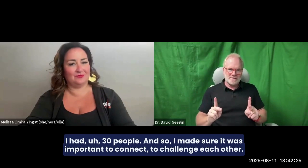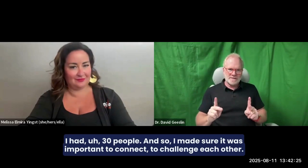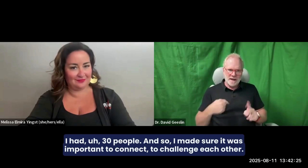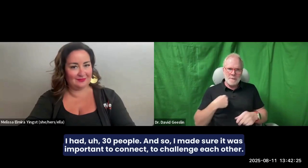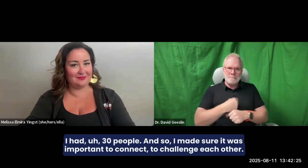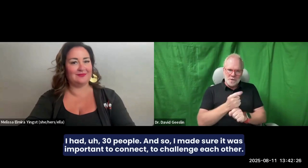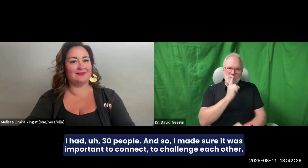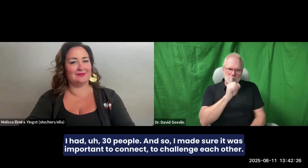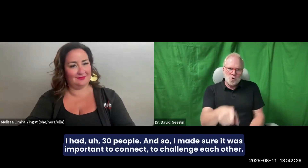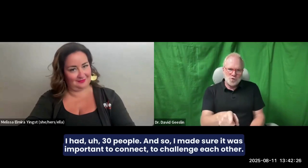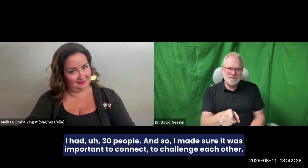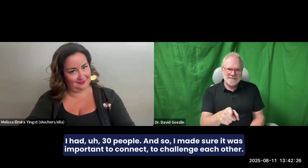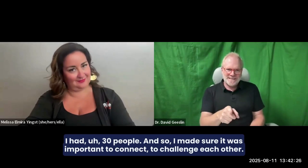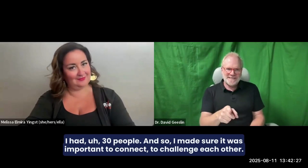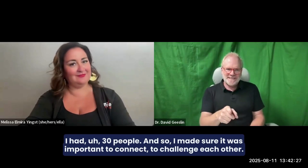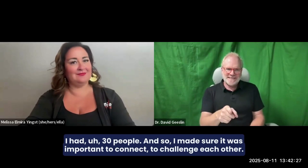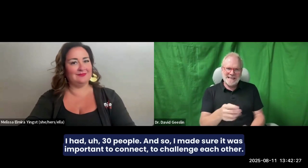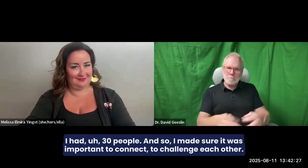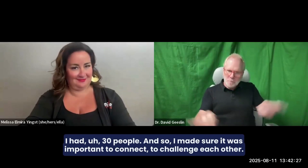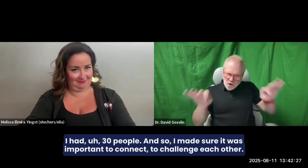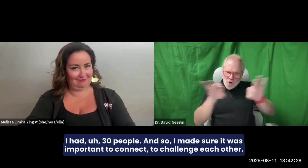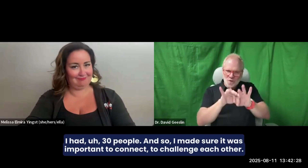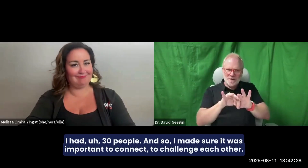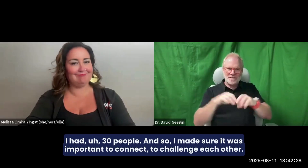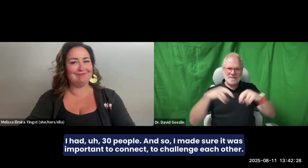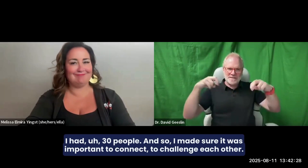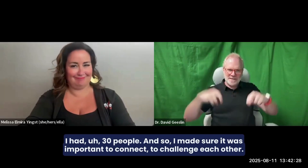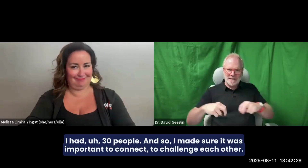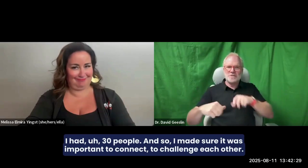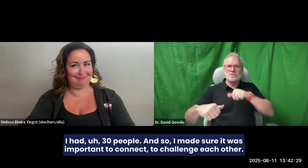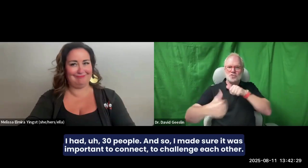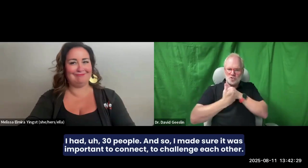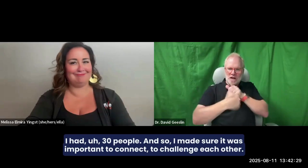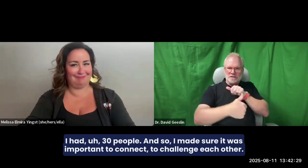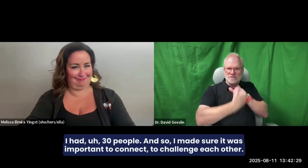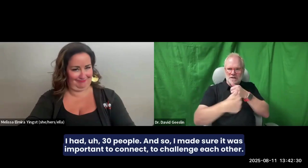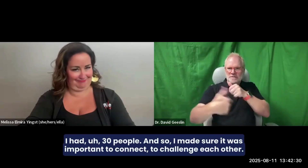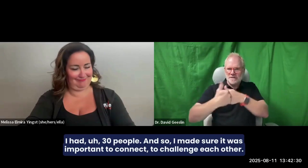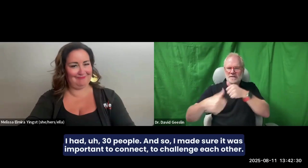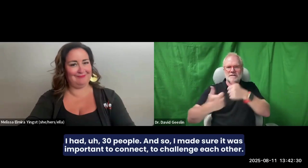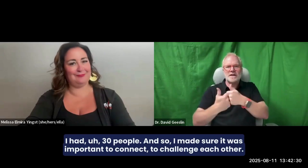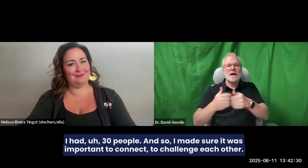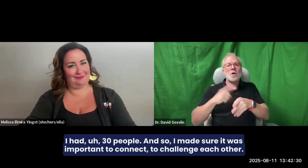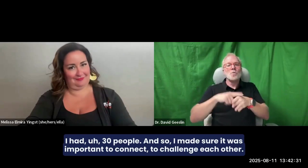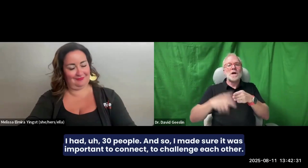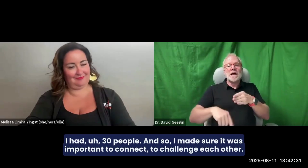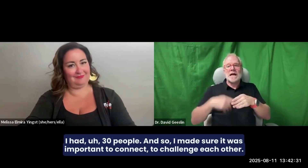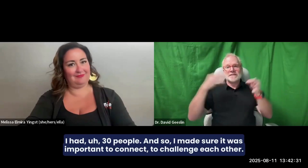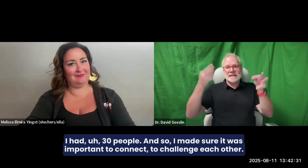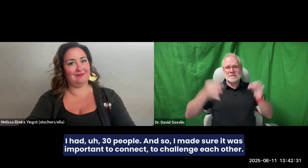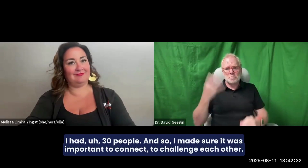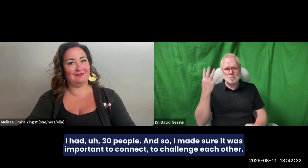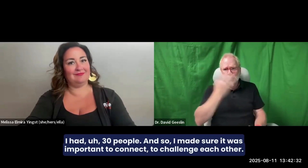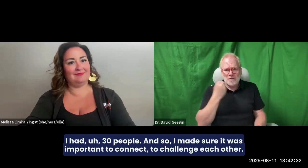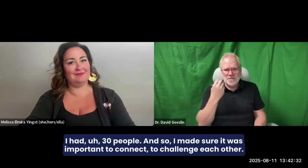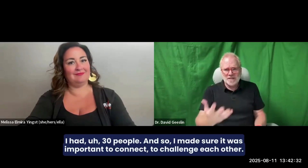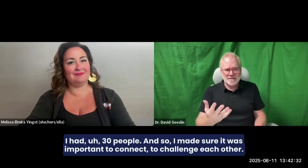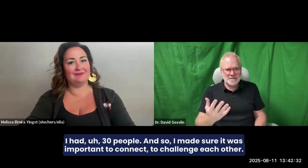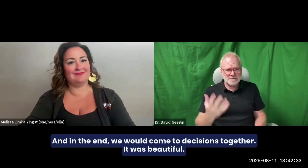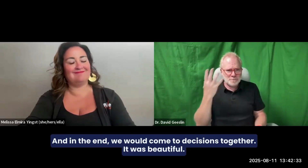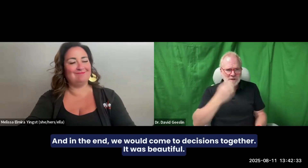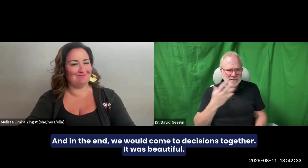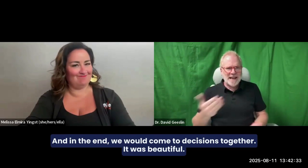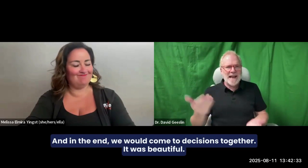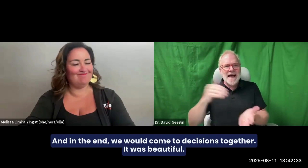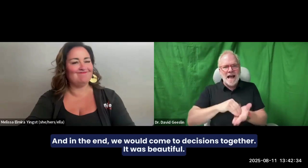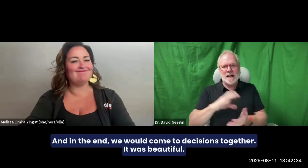team, I had 30 people. And so I made sure it was important to connect and to challenge each